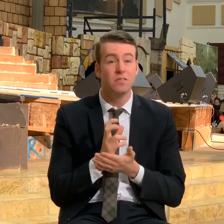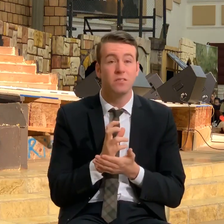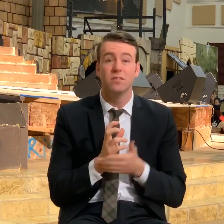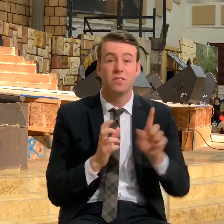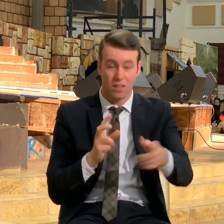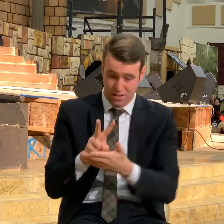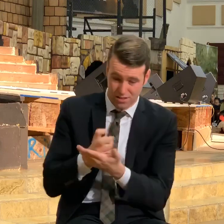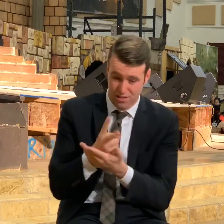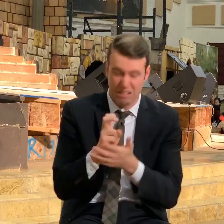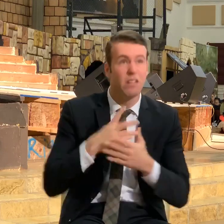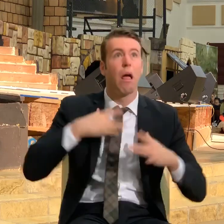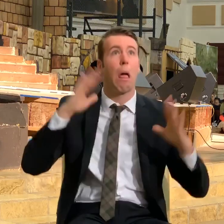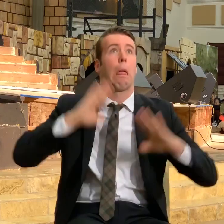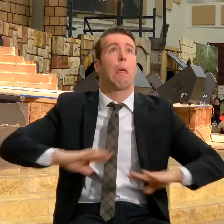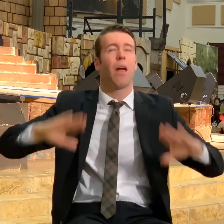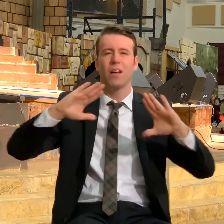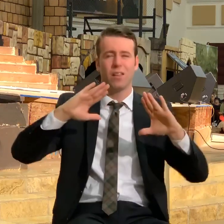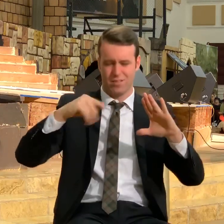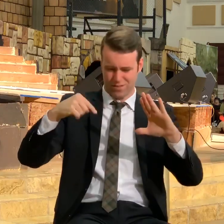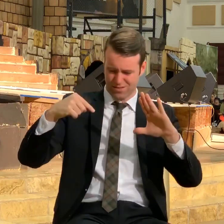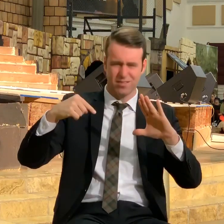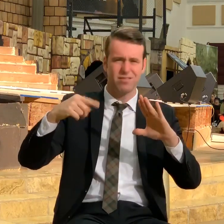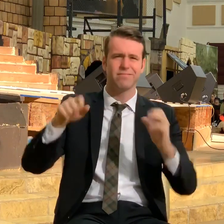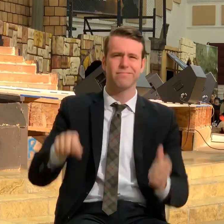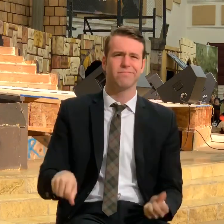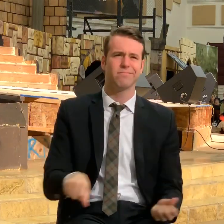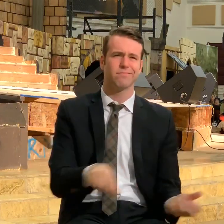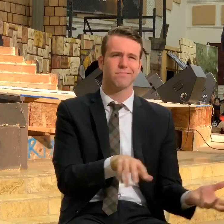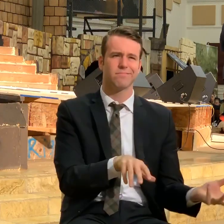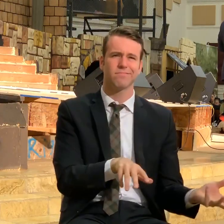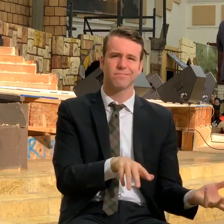Don't lose your mind over that.